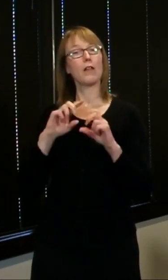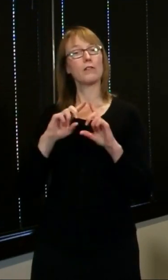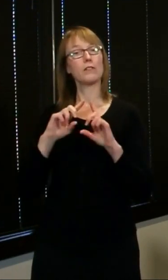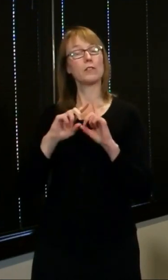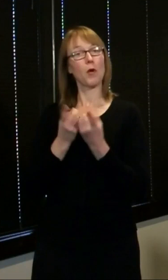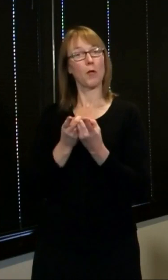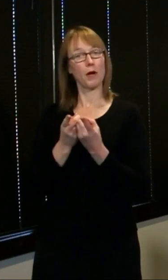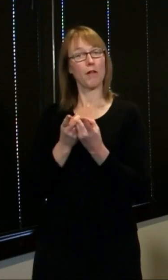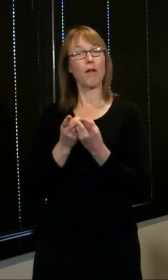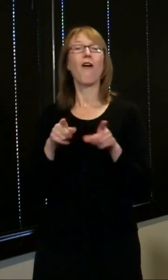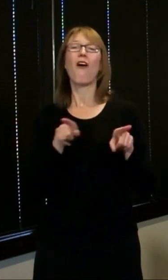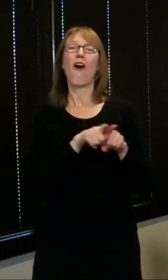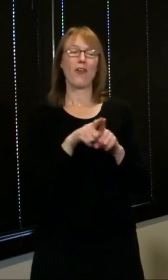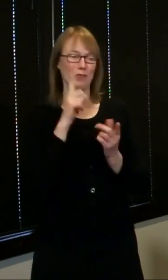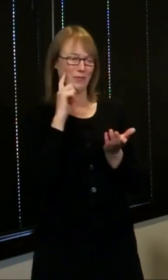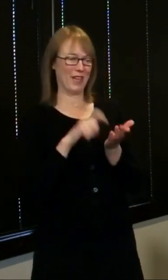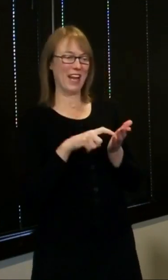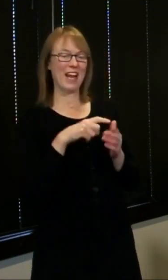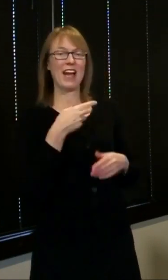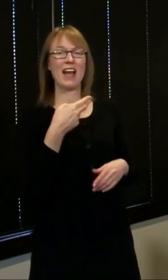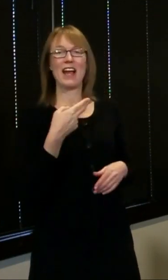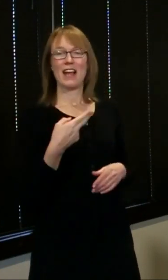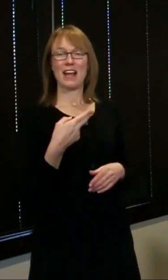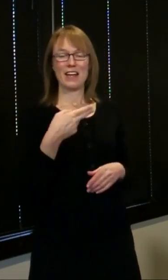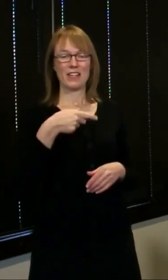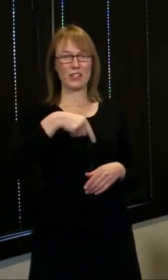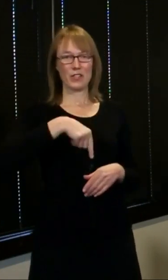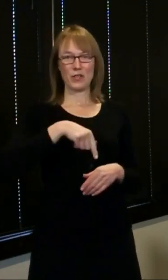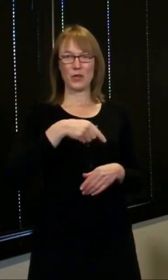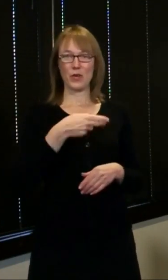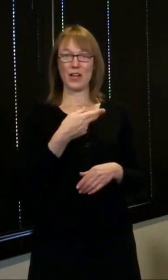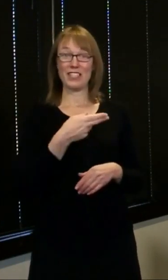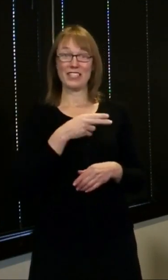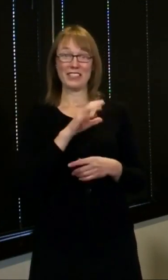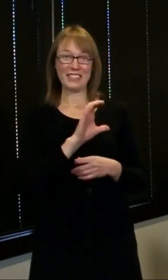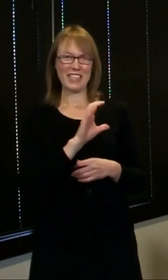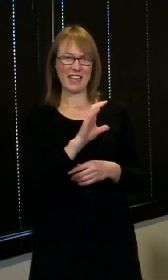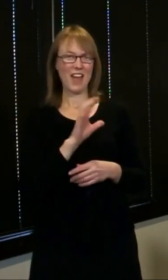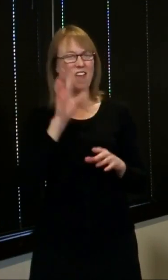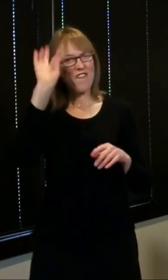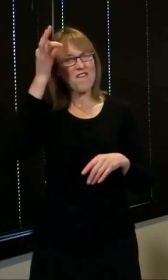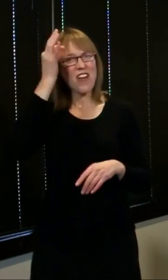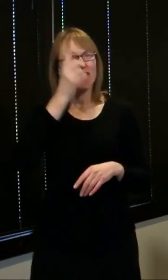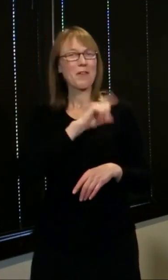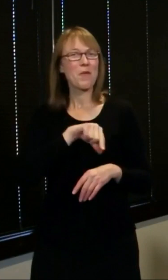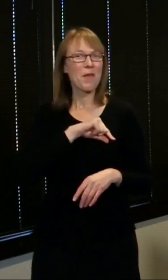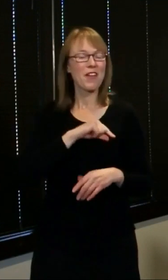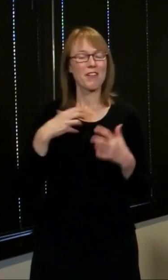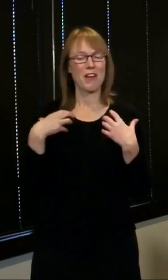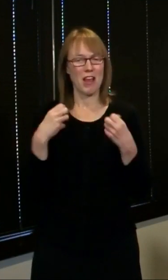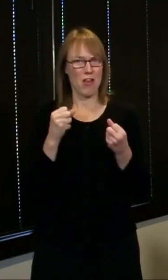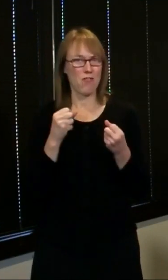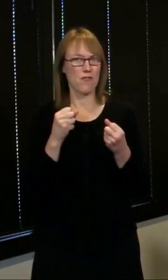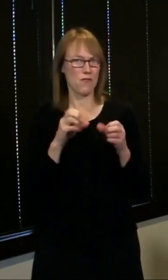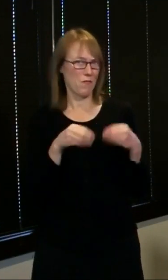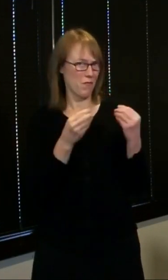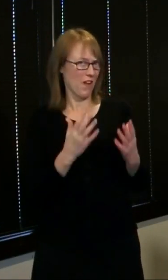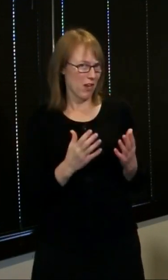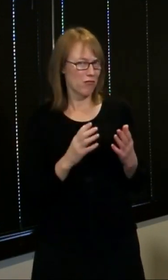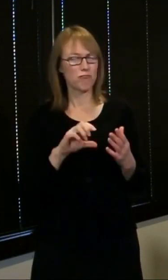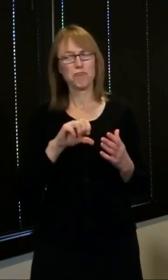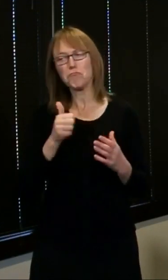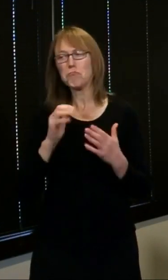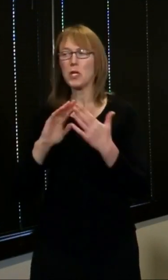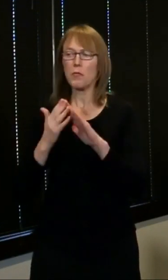the FQHCs, or the federally qualified healthcare centers, local public health, some other community providers, as well as